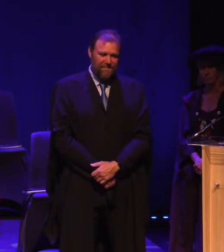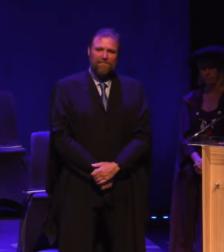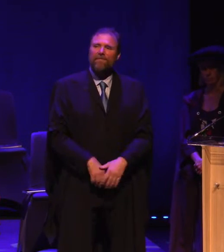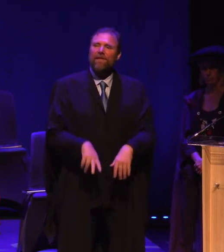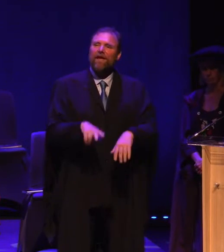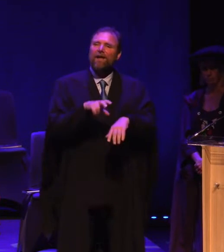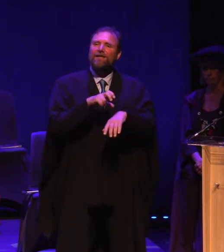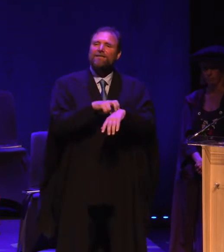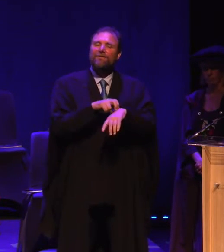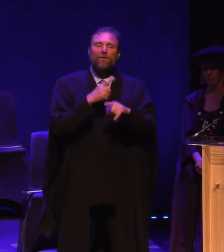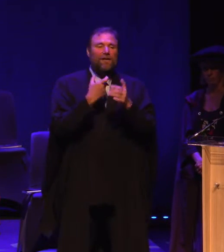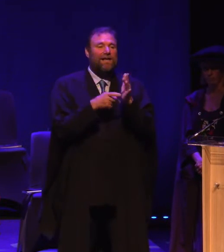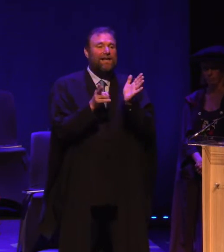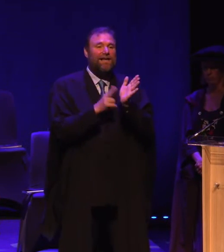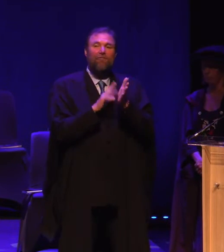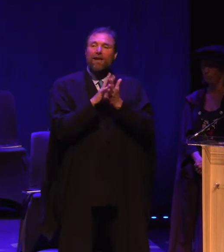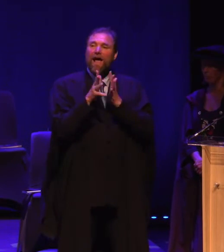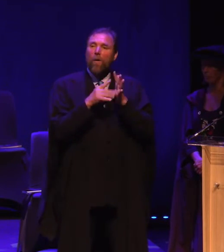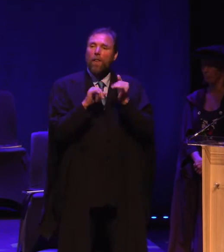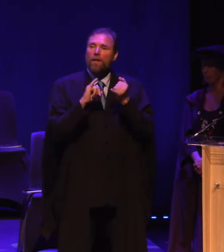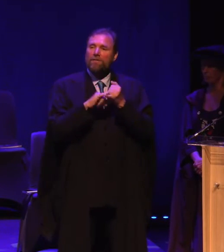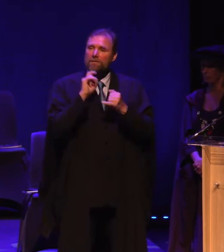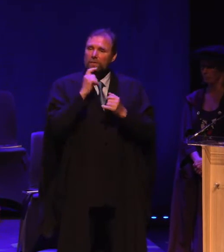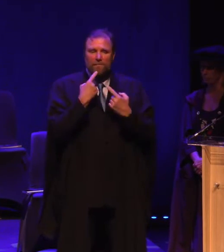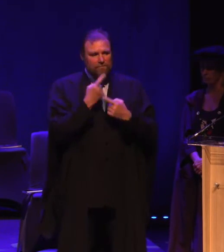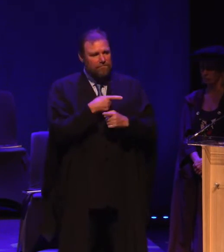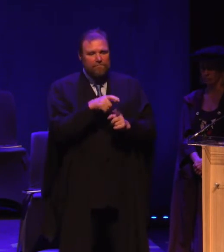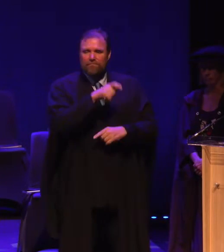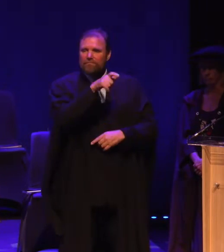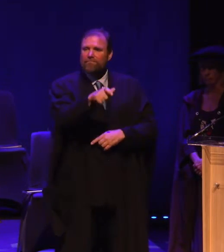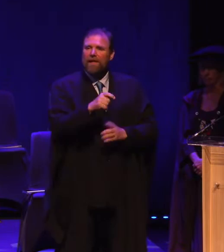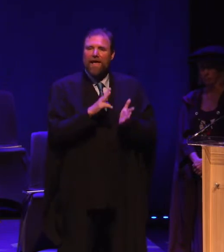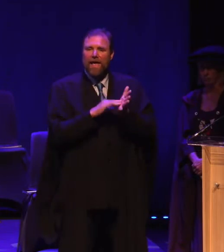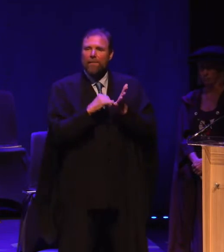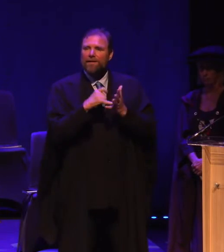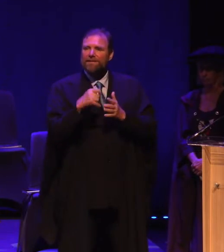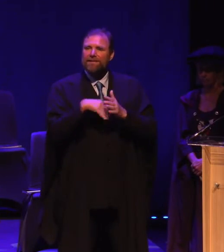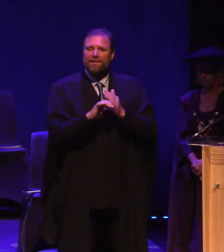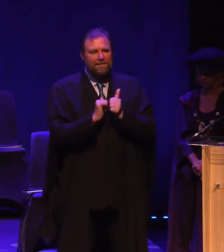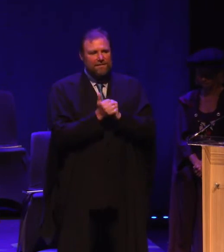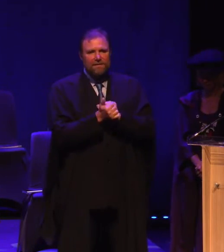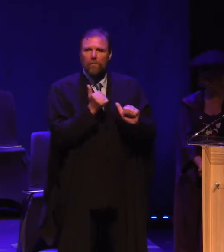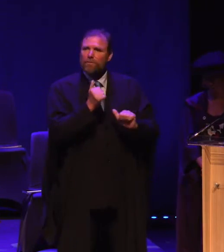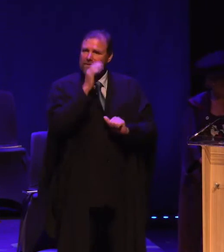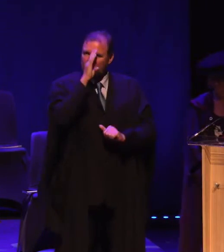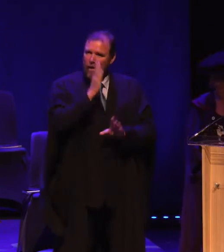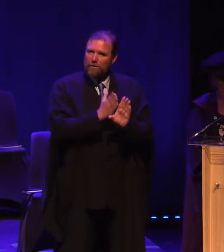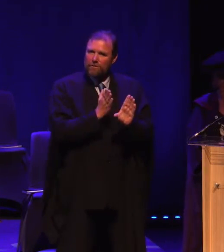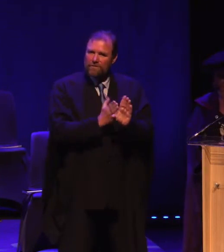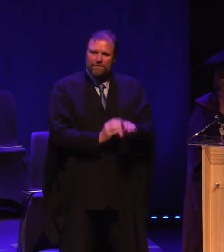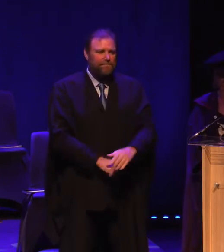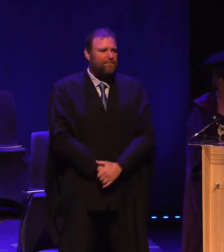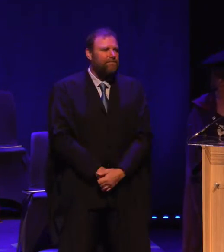Dr. Karen Howells will announce the students being awarded Master of Science in Sport Psychology.